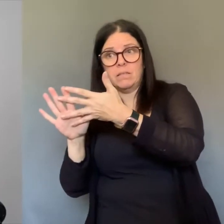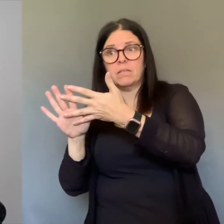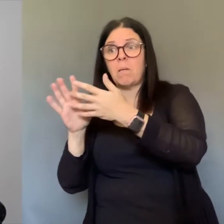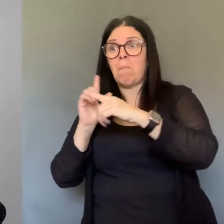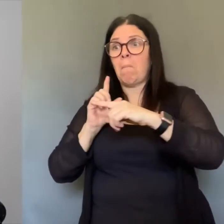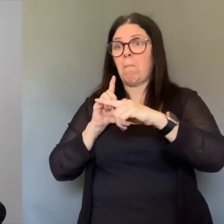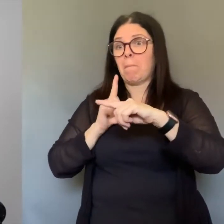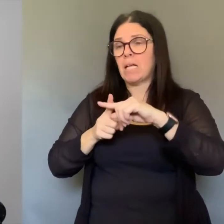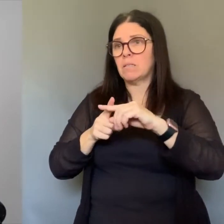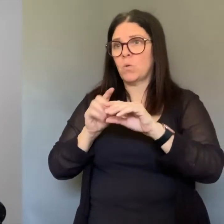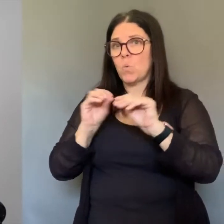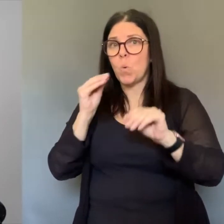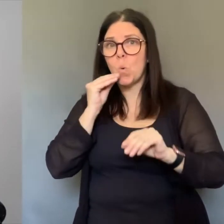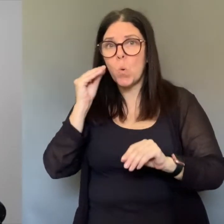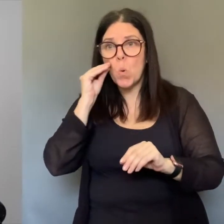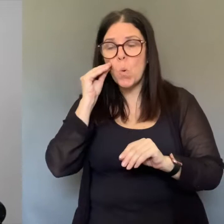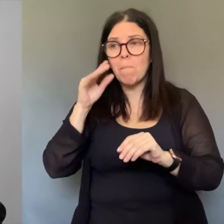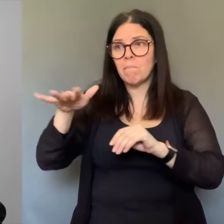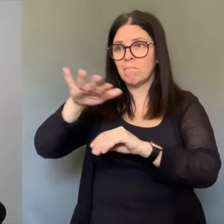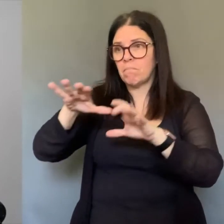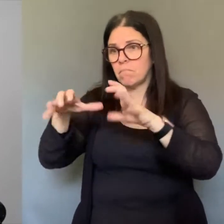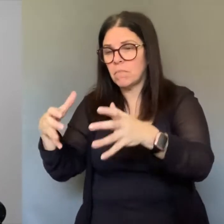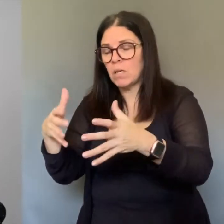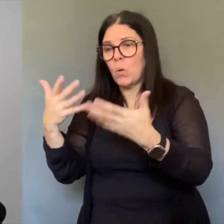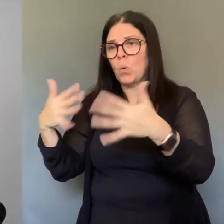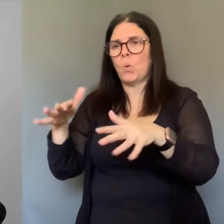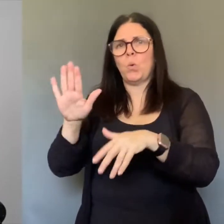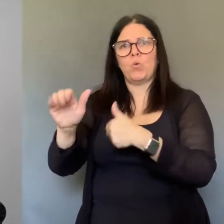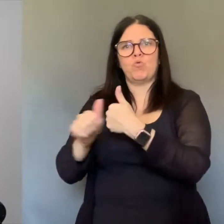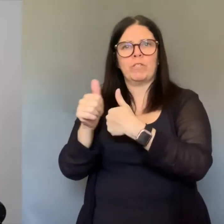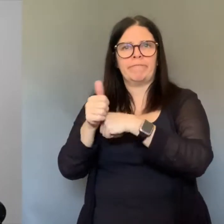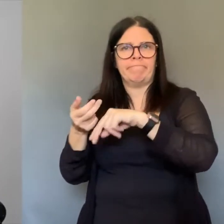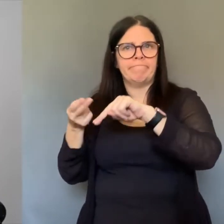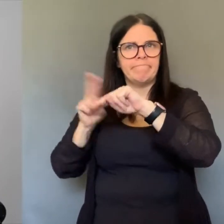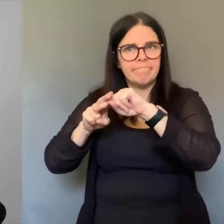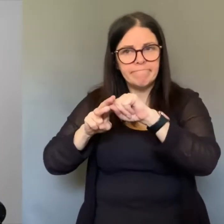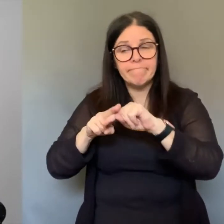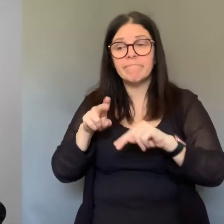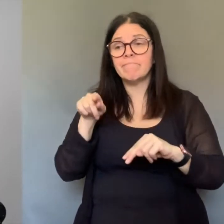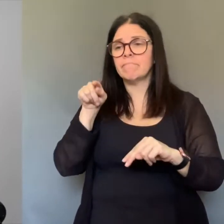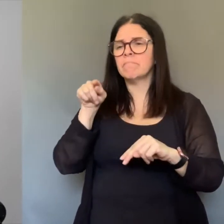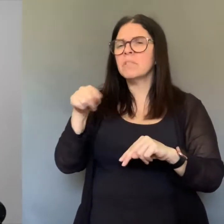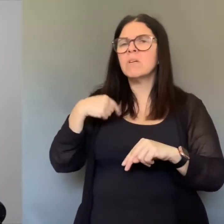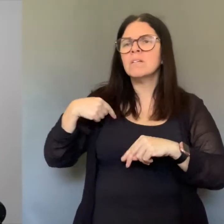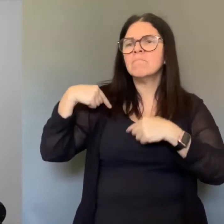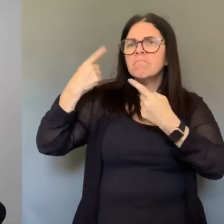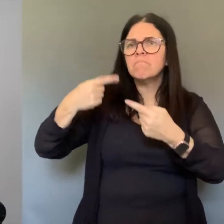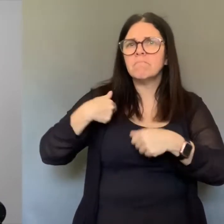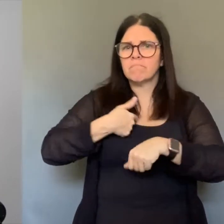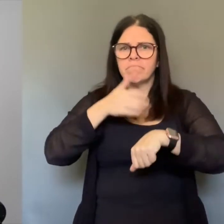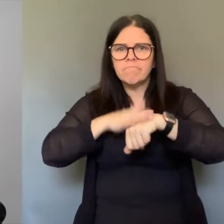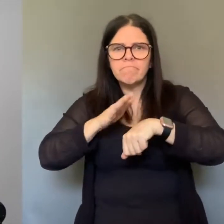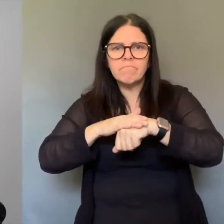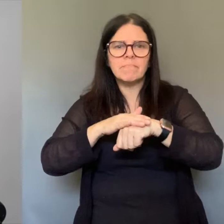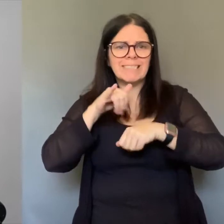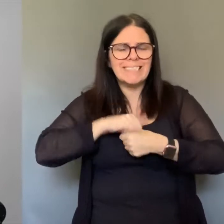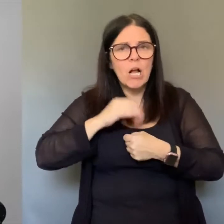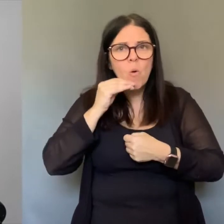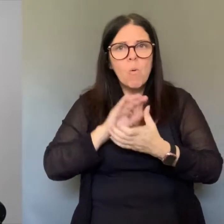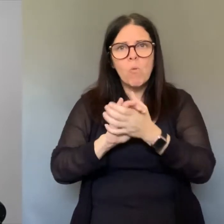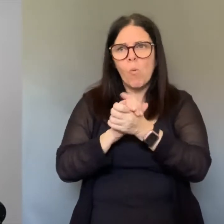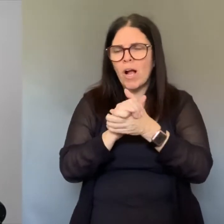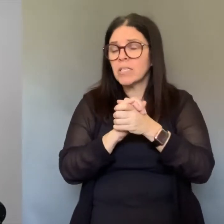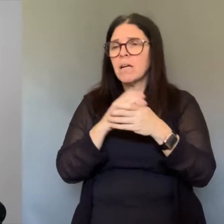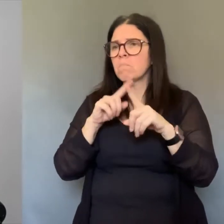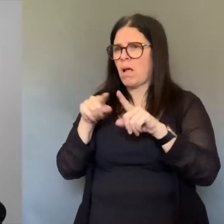cancer, respiratory disease, substance use disorder, as they all increase the risk of acquiring an infectious disease. Ability